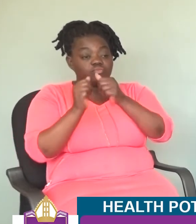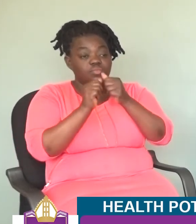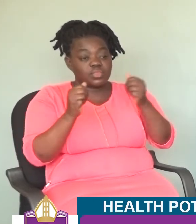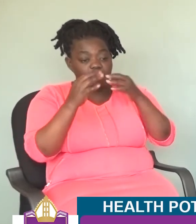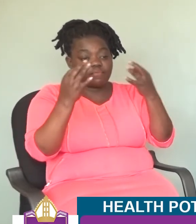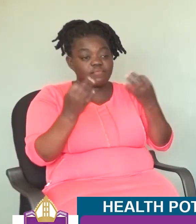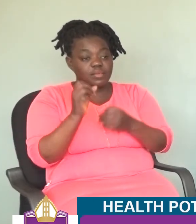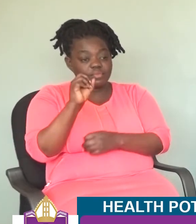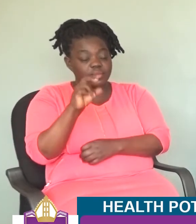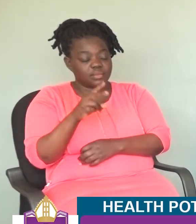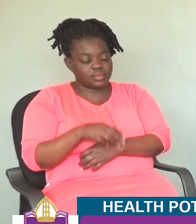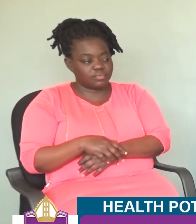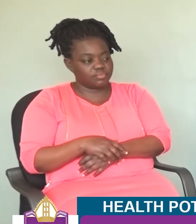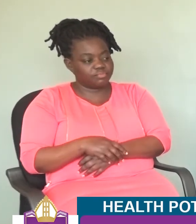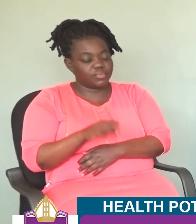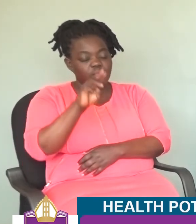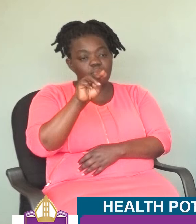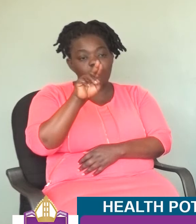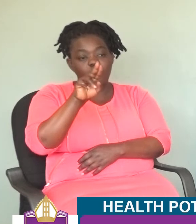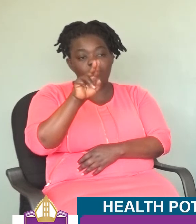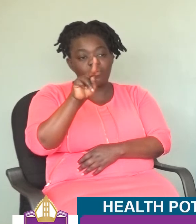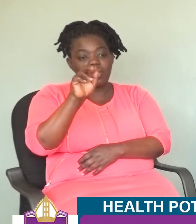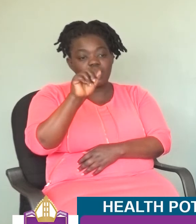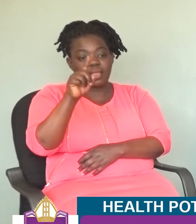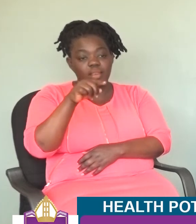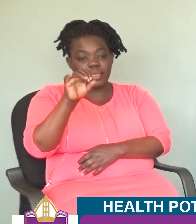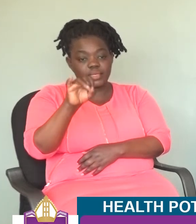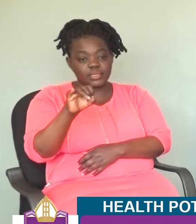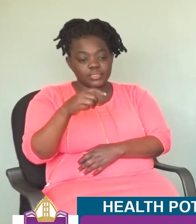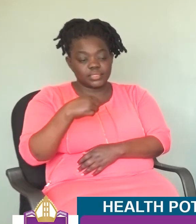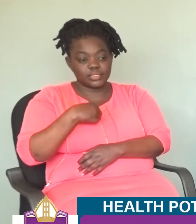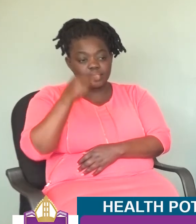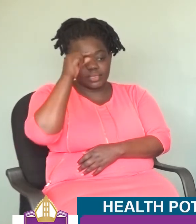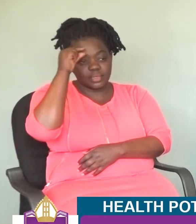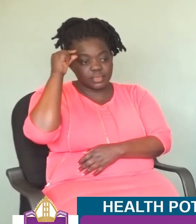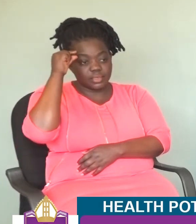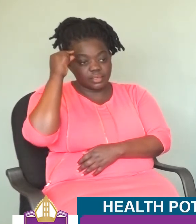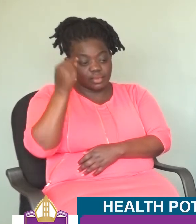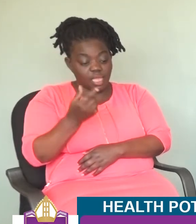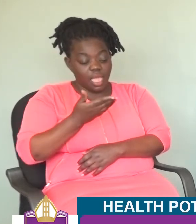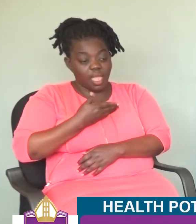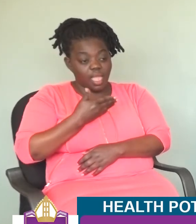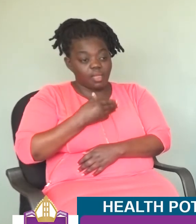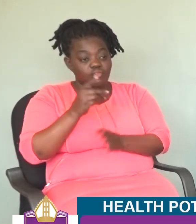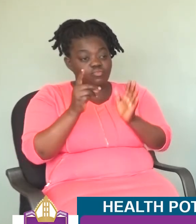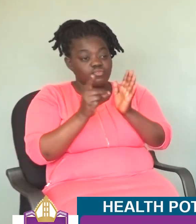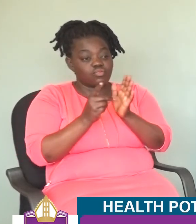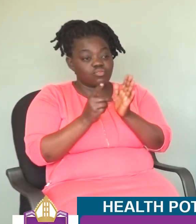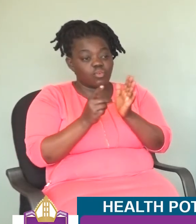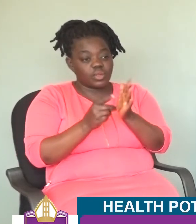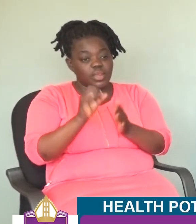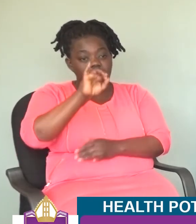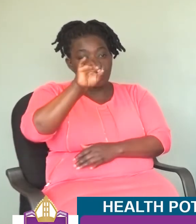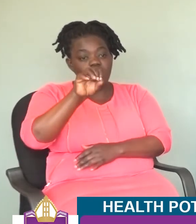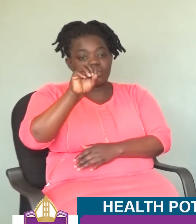Family TV, Edrine Mukalazi is my name, your host. Together with Mable Murungi, our sign language interpreter. And we have Dr. Anguyo, who